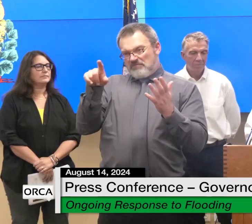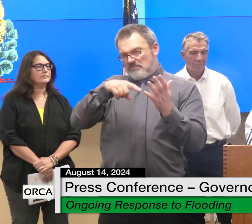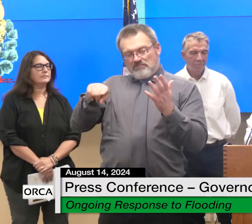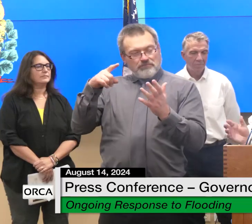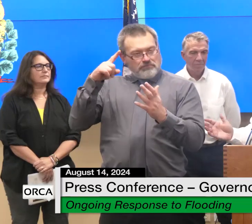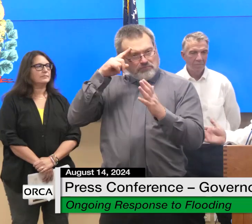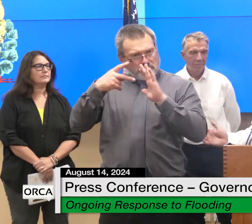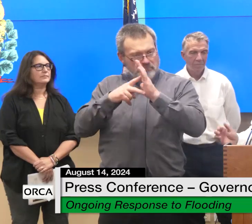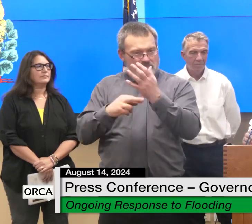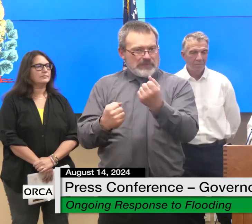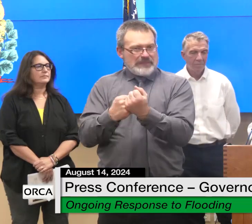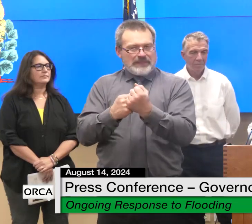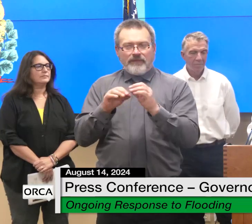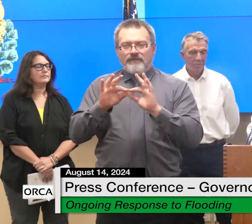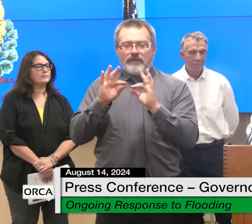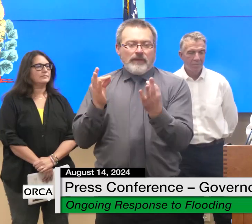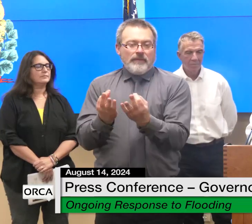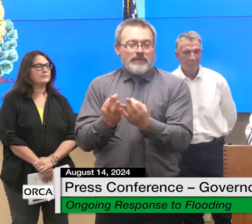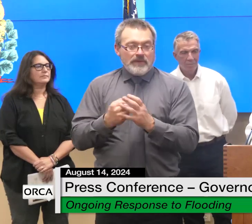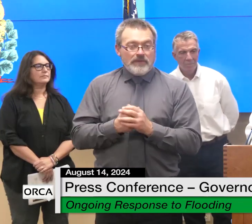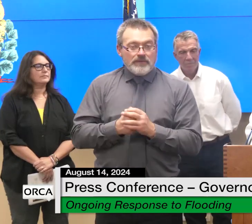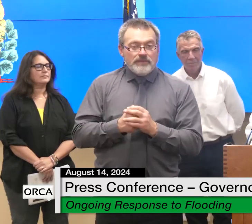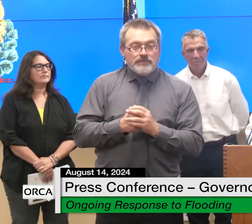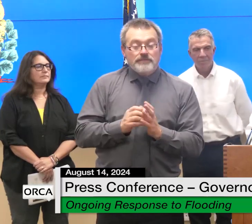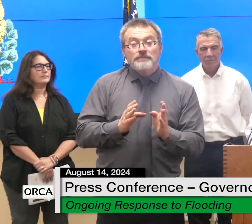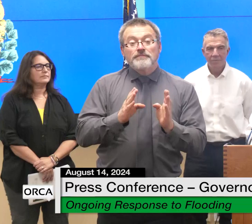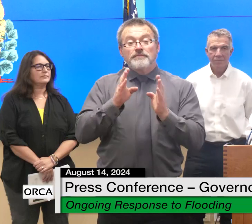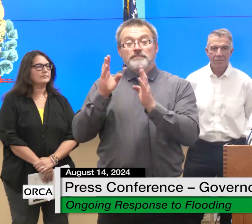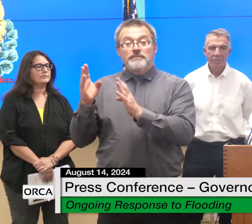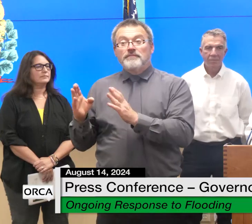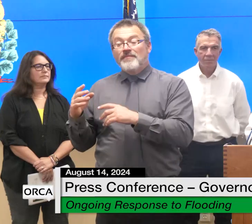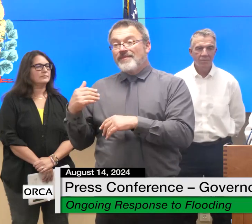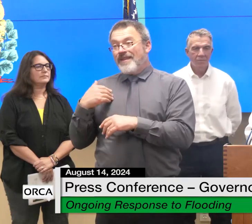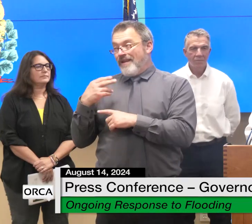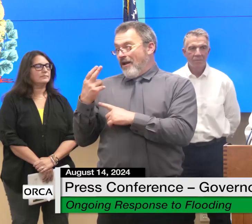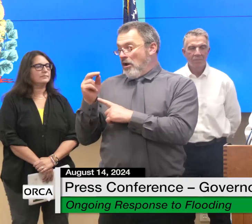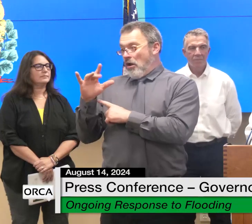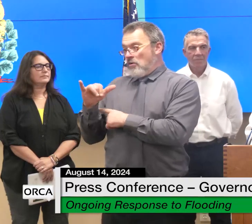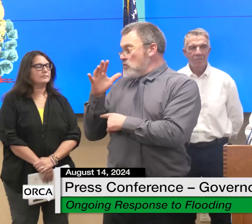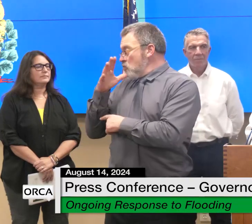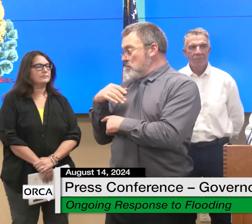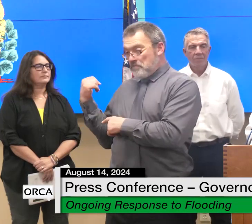disasters, which Holly from the Vermont Community Foundation will talk more about in a moment.